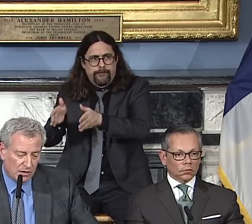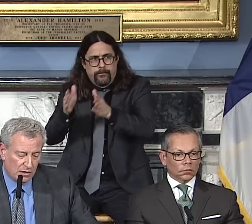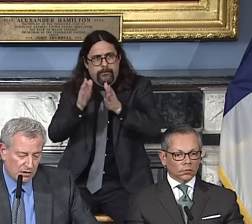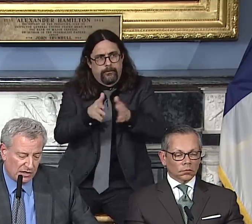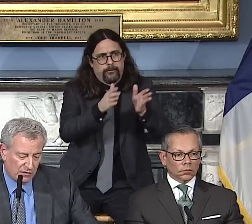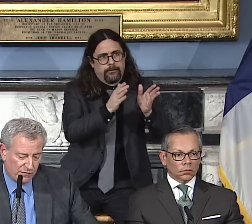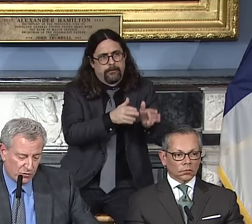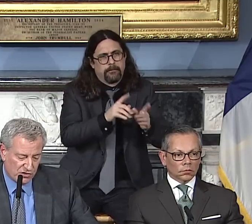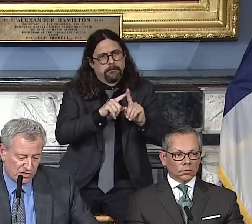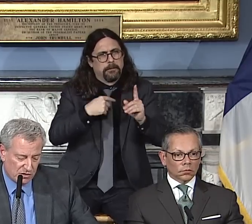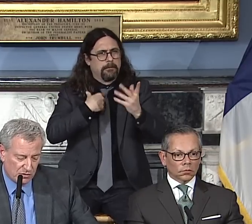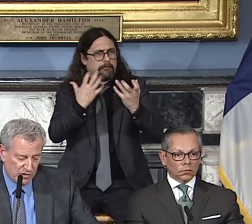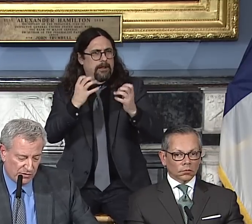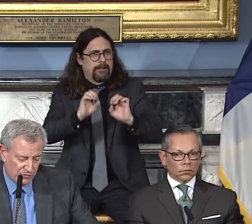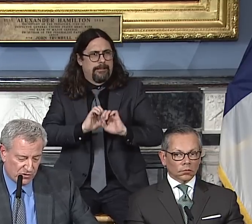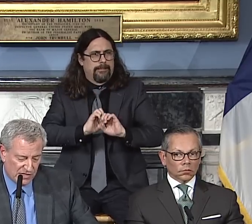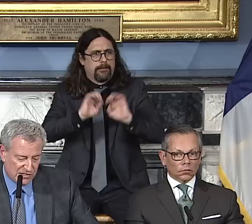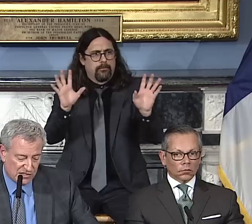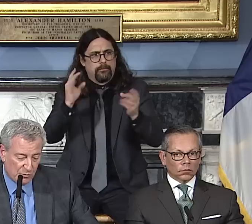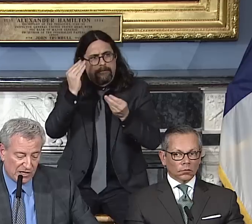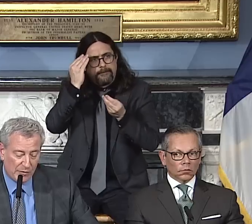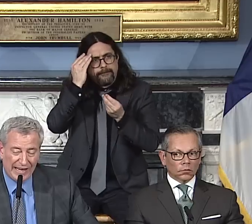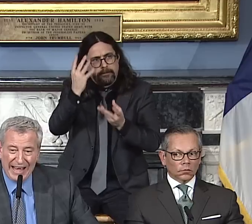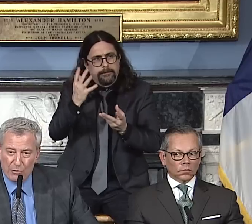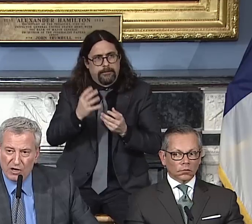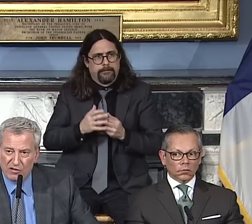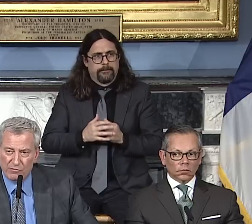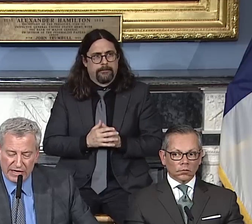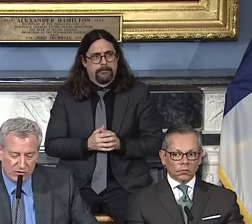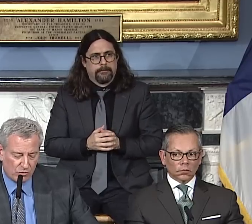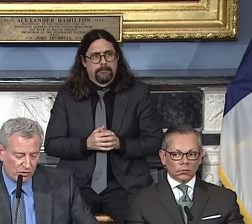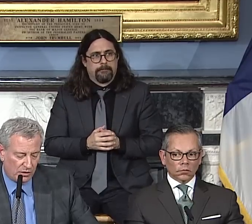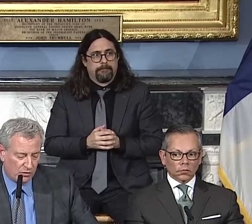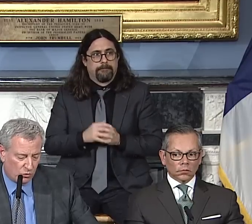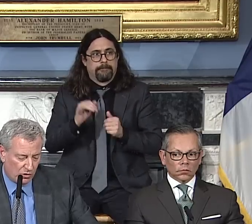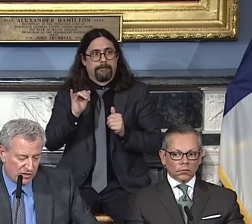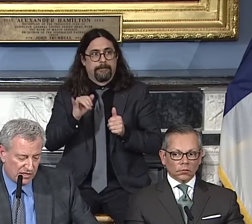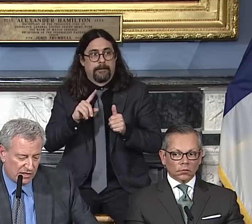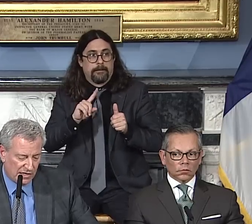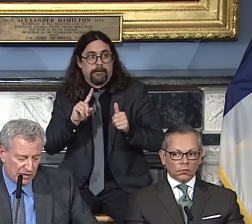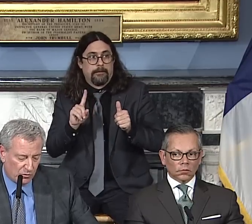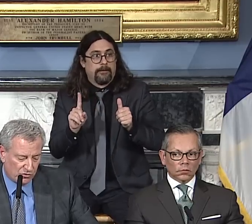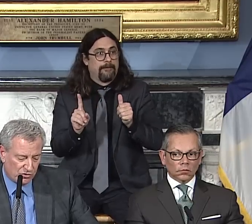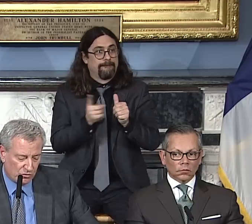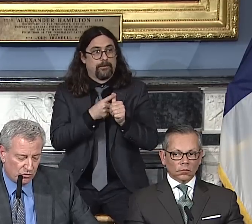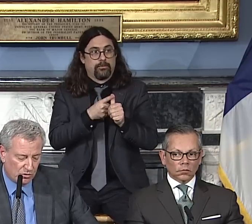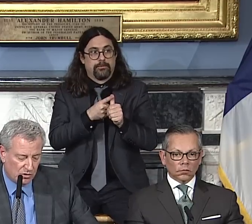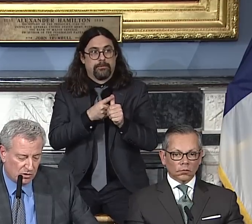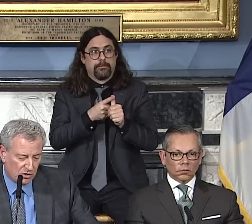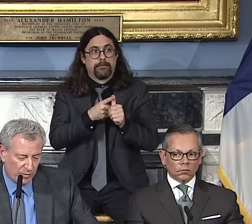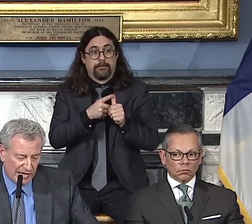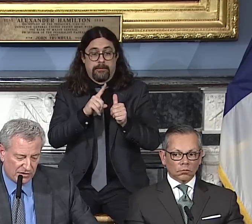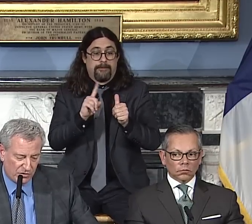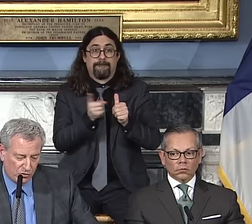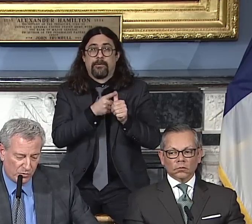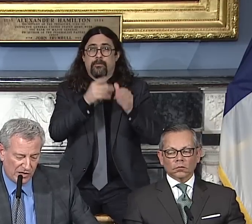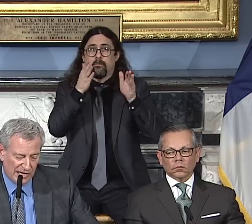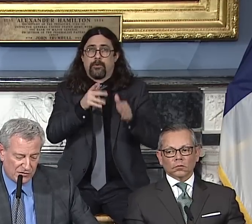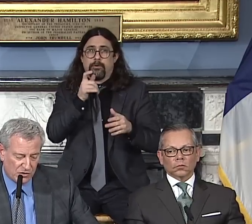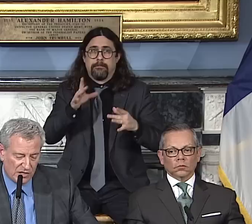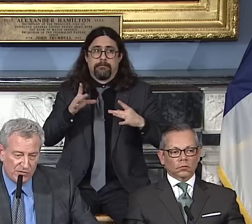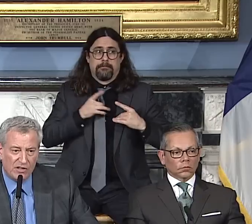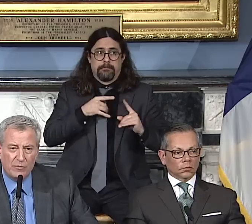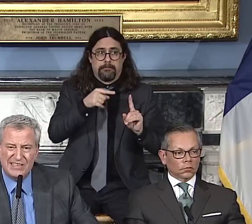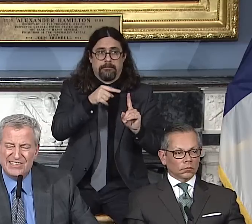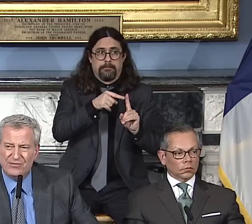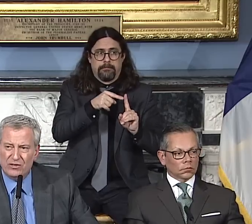broadly that we have the first case of someone coming out of mandatory quarantine and able to go back to their normal